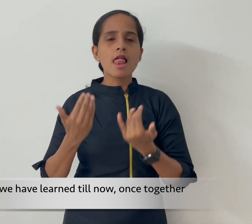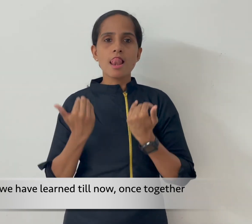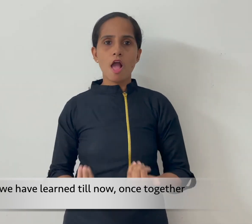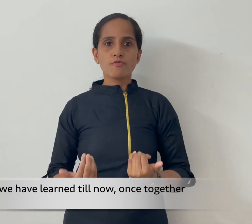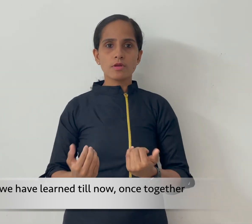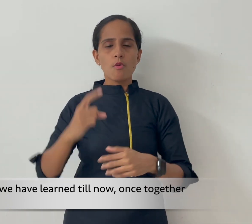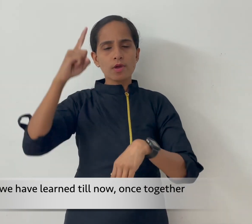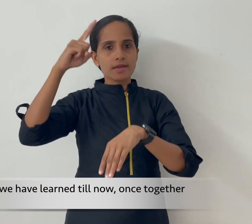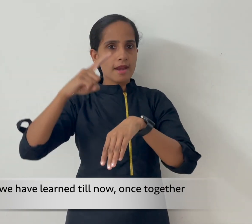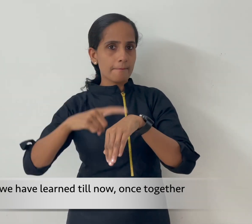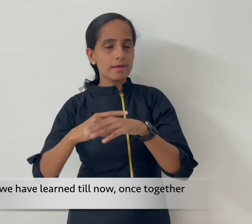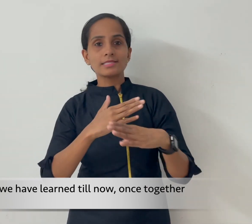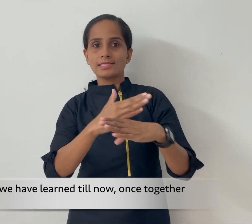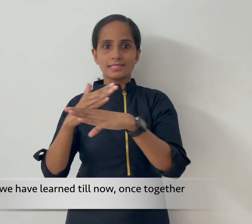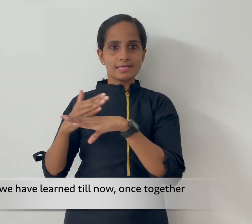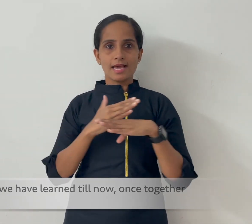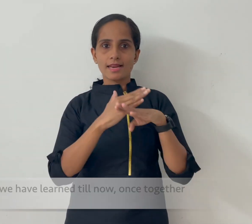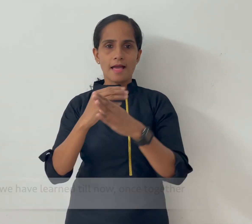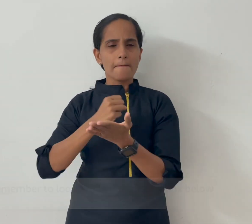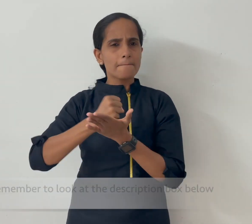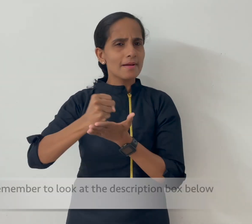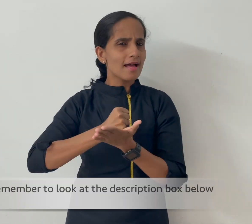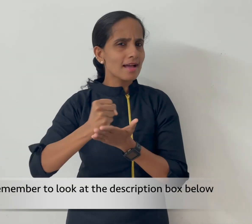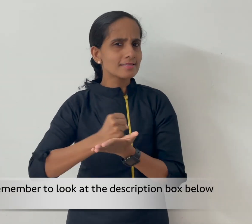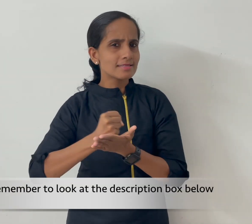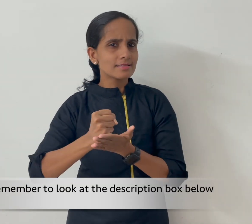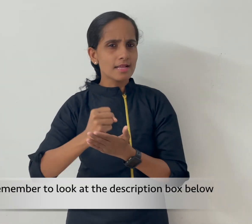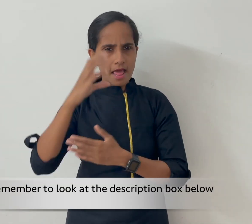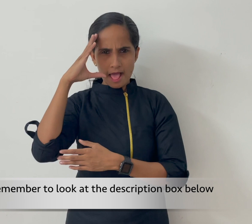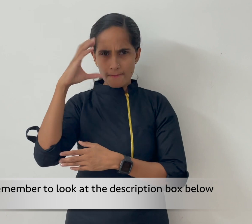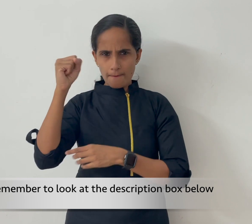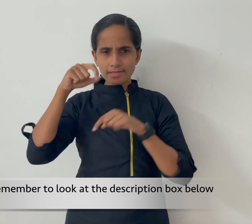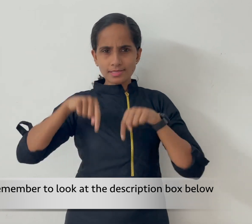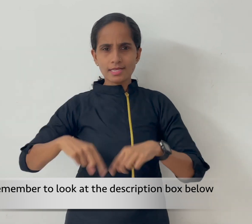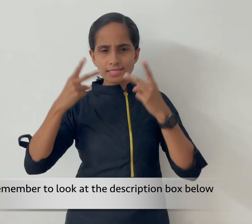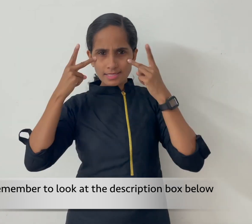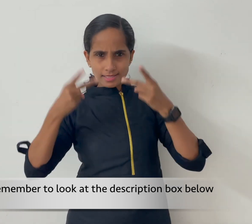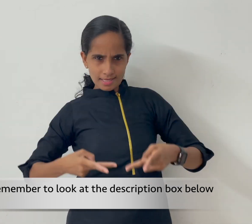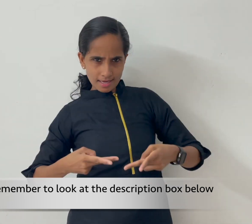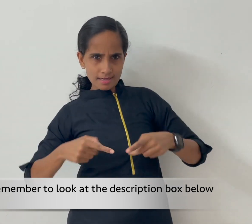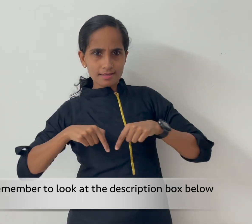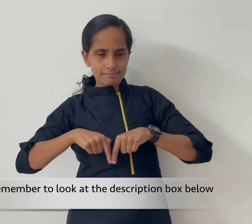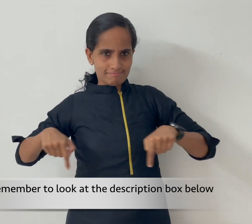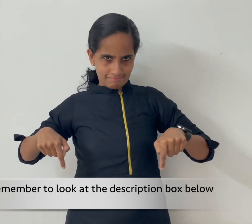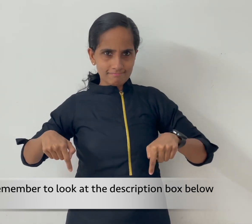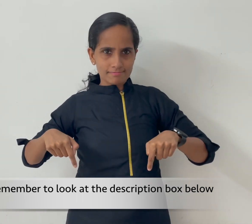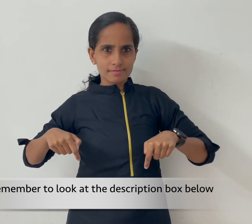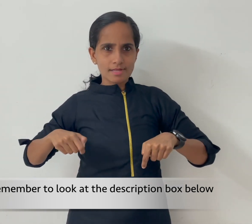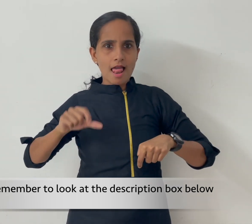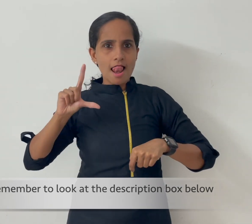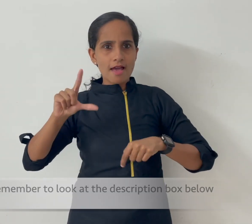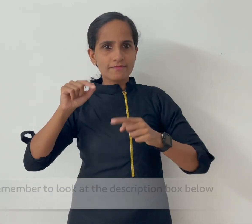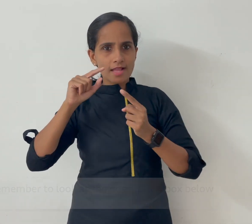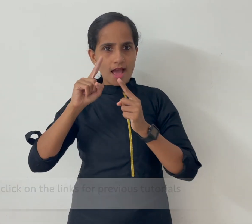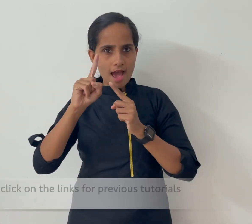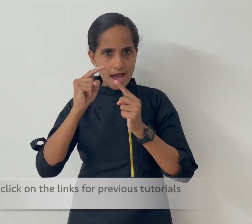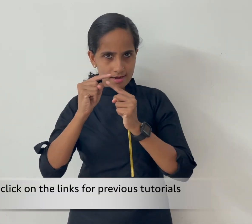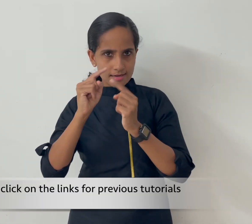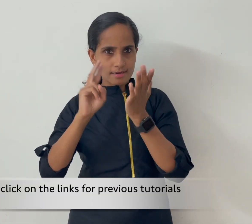once together, and also remember to look at the description box below and click on the